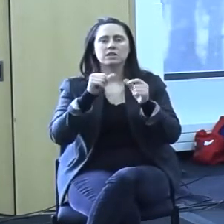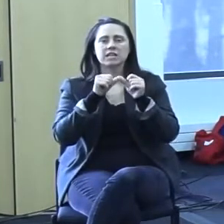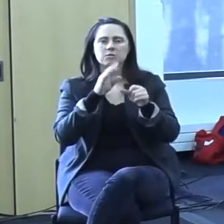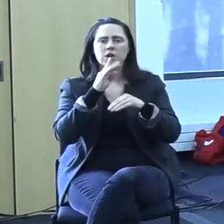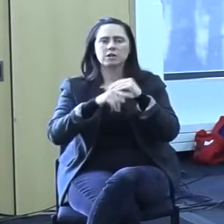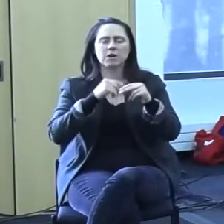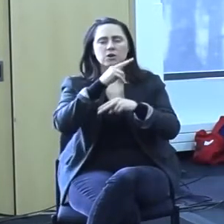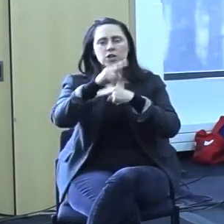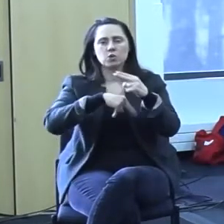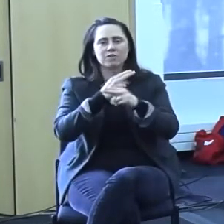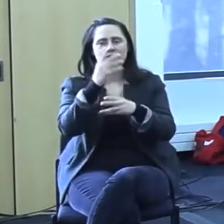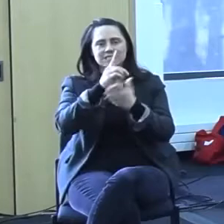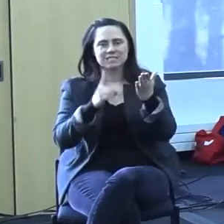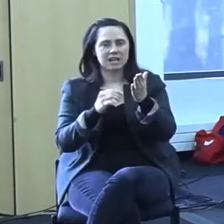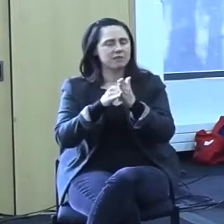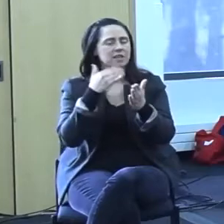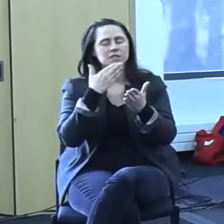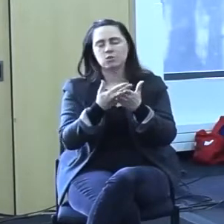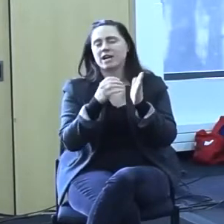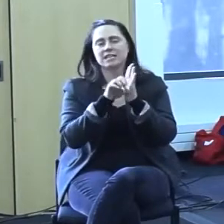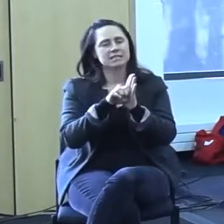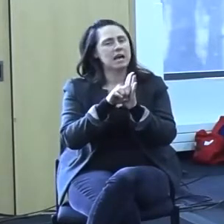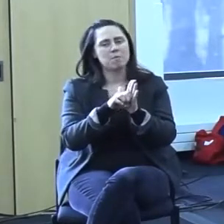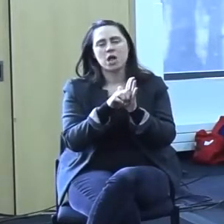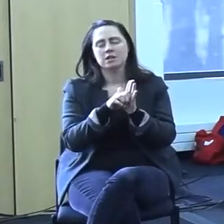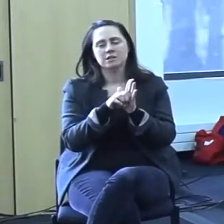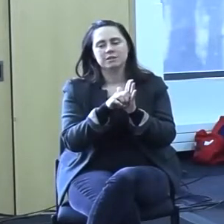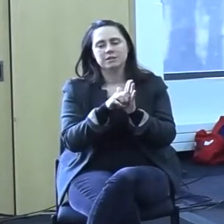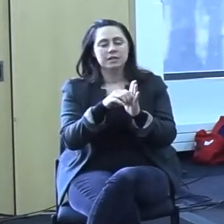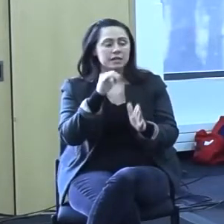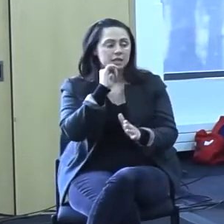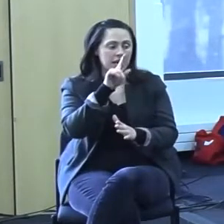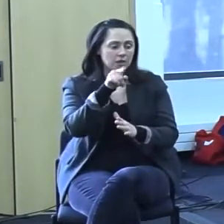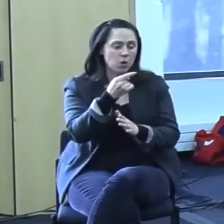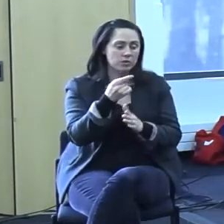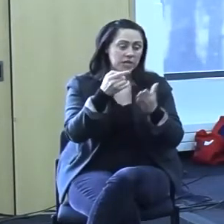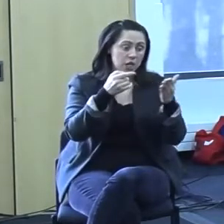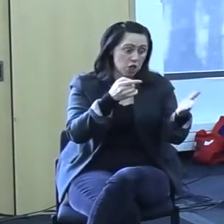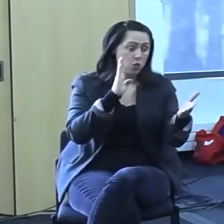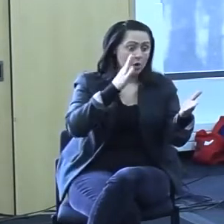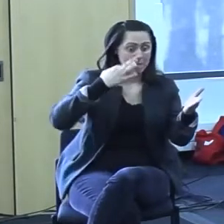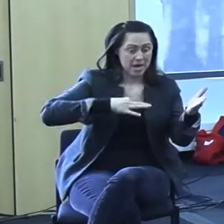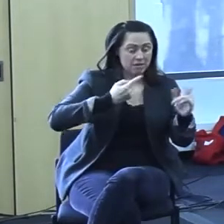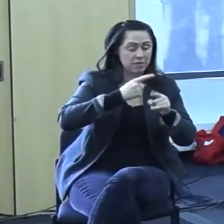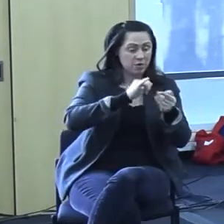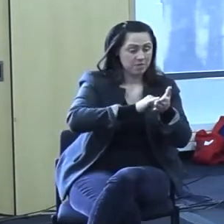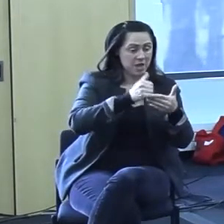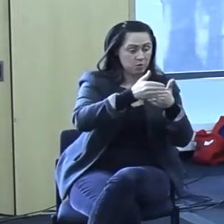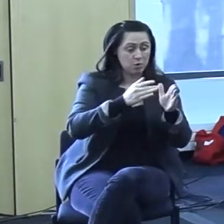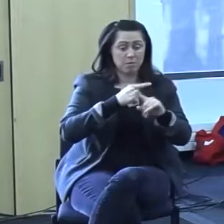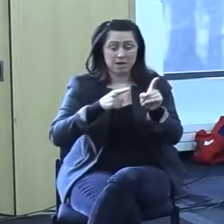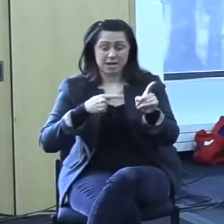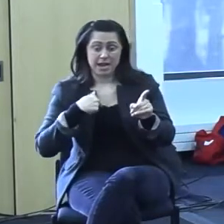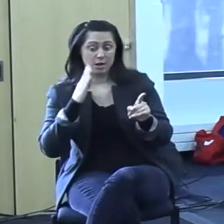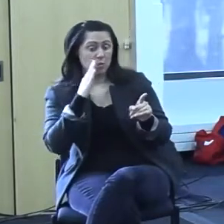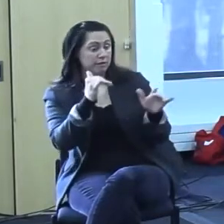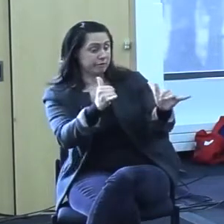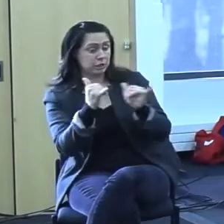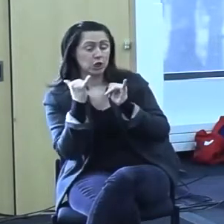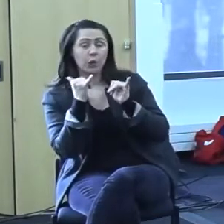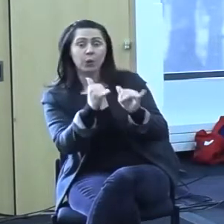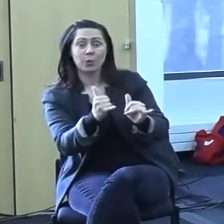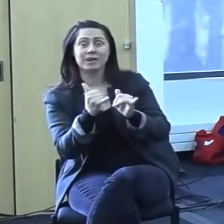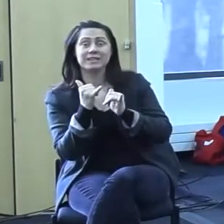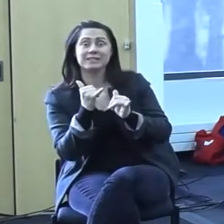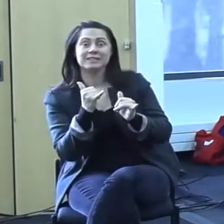is universal design, and this is a great example of it. Not only you will benefit from those rooms, but I will too. So,